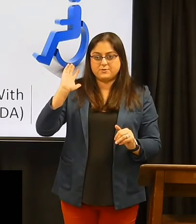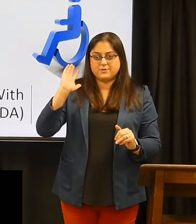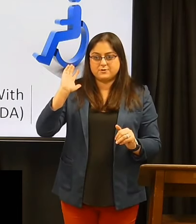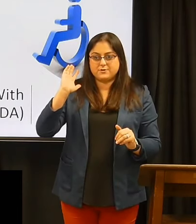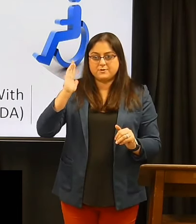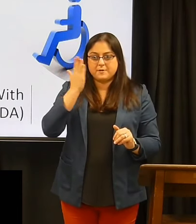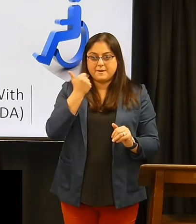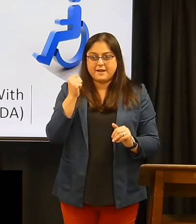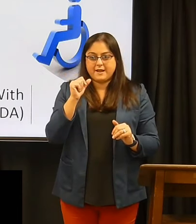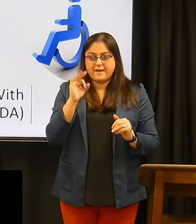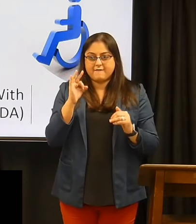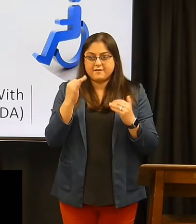than before